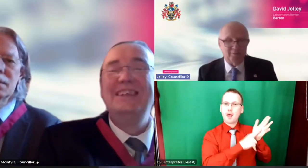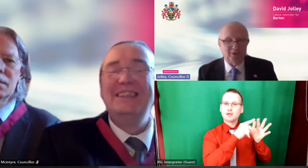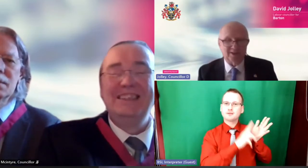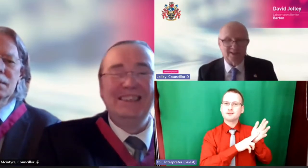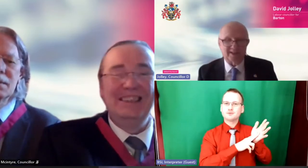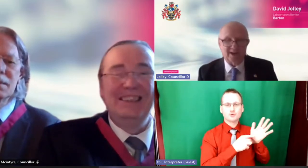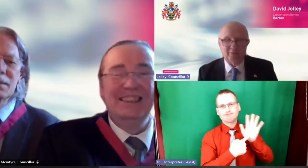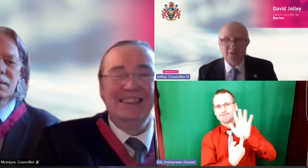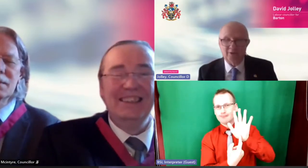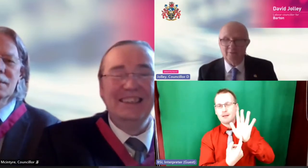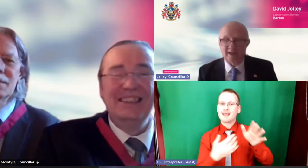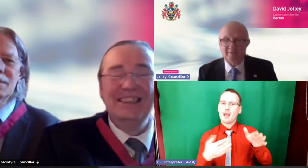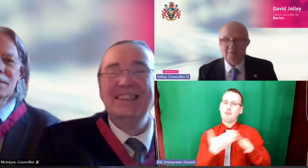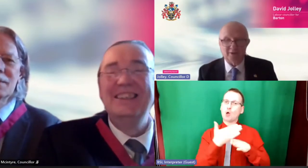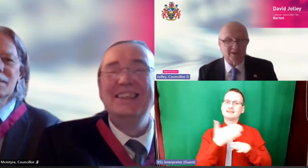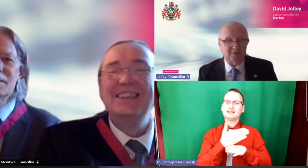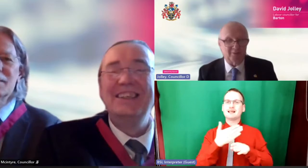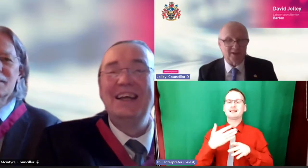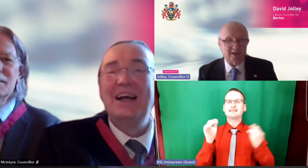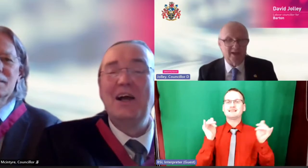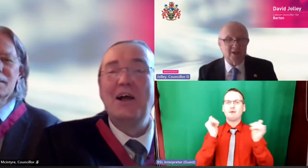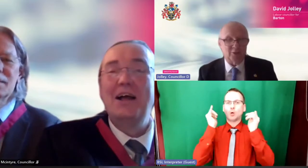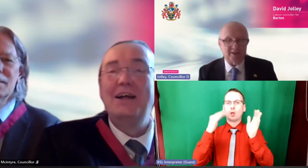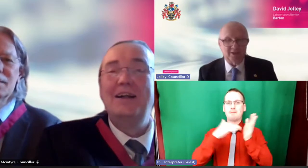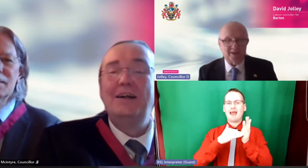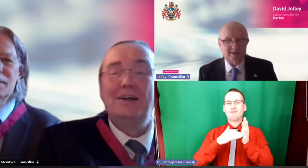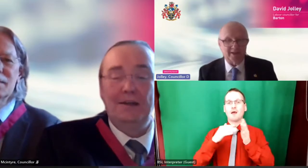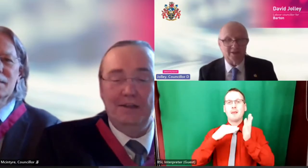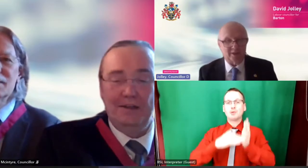John Mullen be appointed as ceremonial mayor for the municipal year